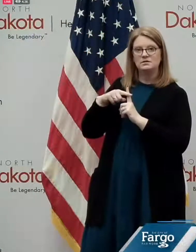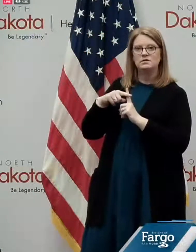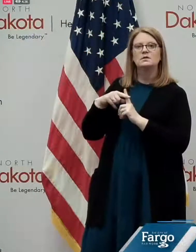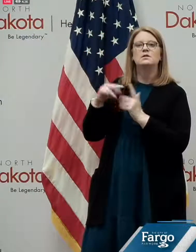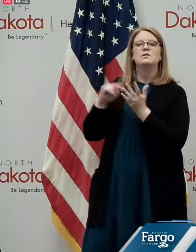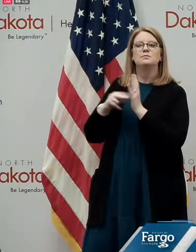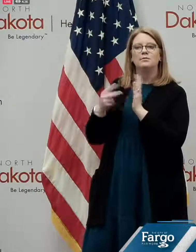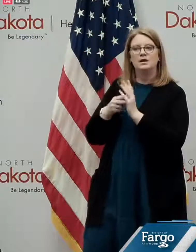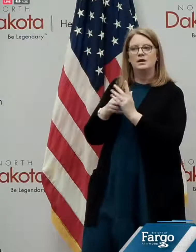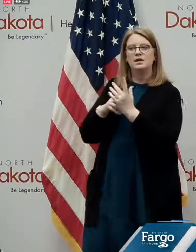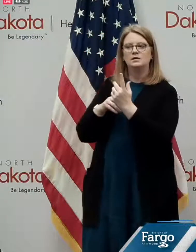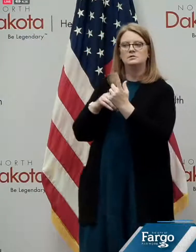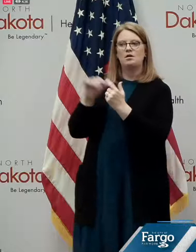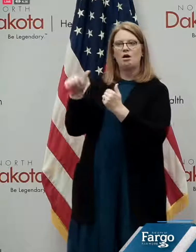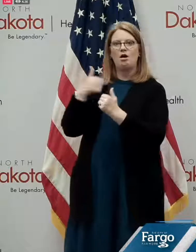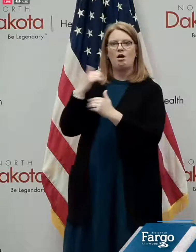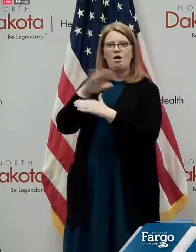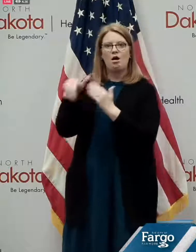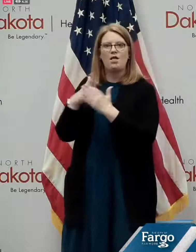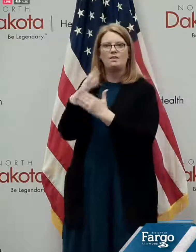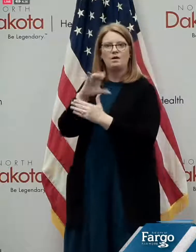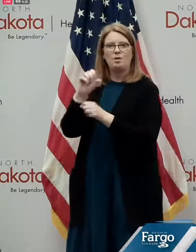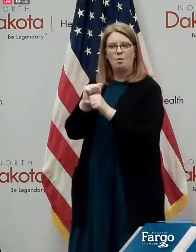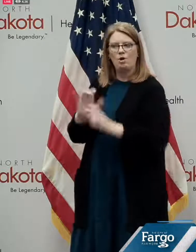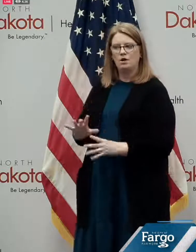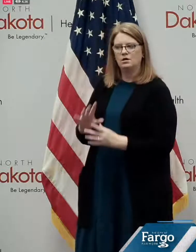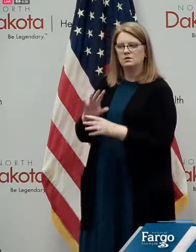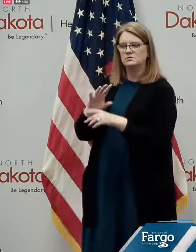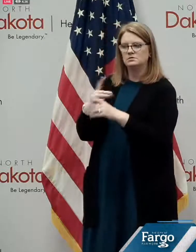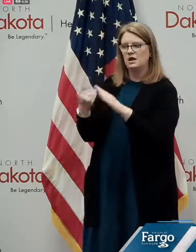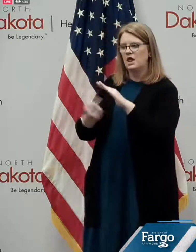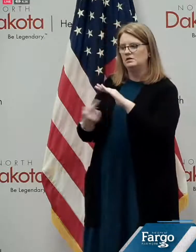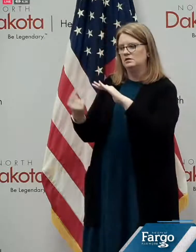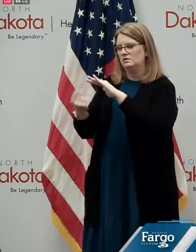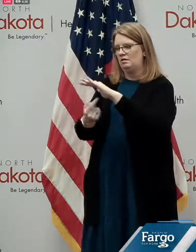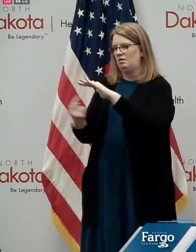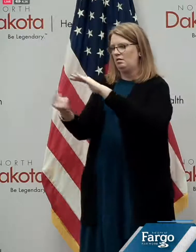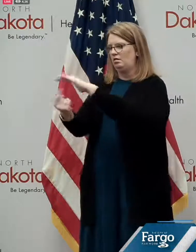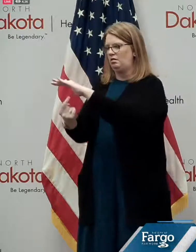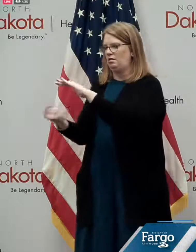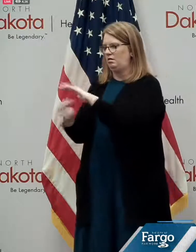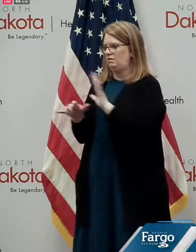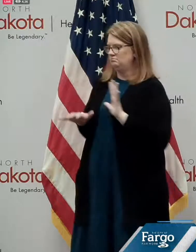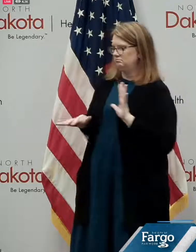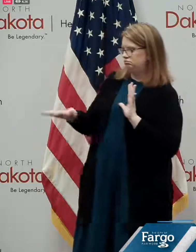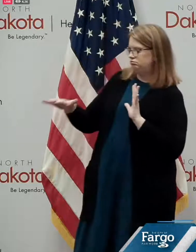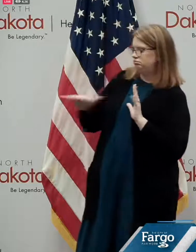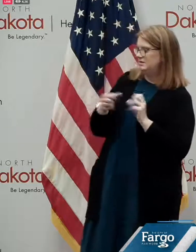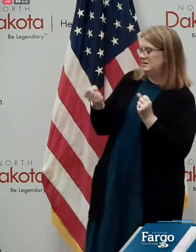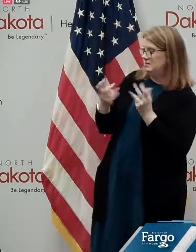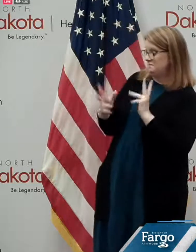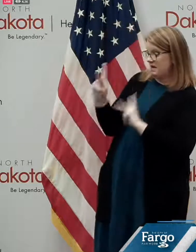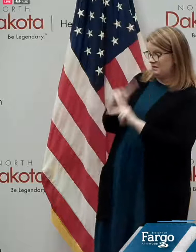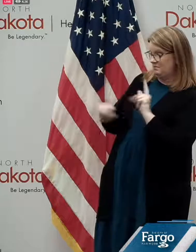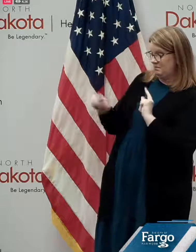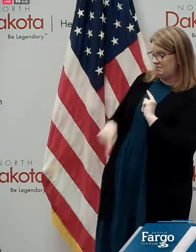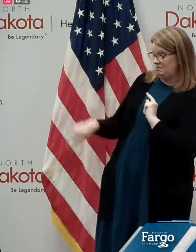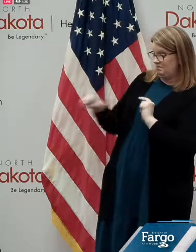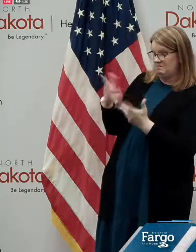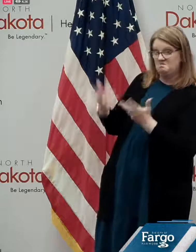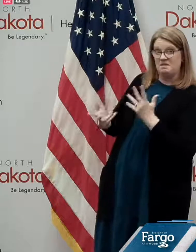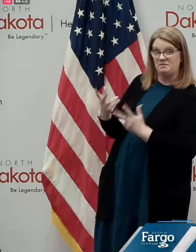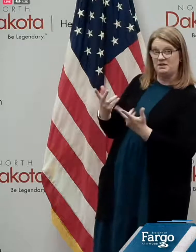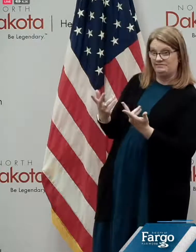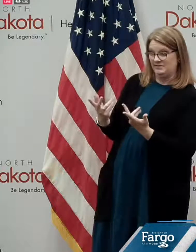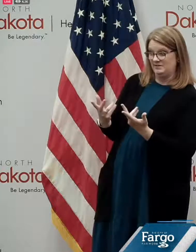healthcare workers, those are all isolated. And so we've got a number of healthcare workers that might be on the sideline right now being